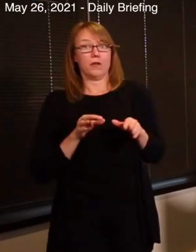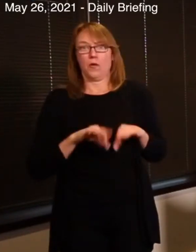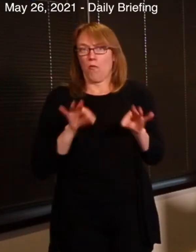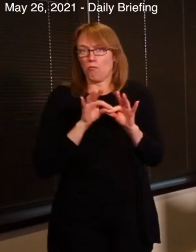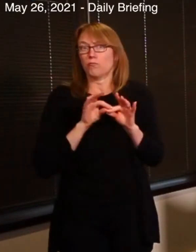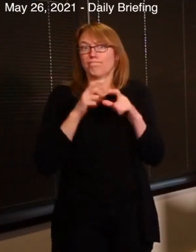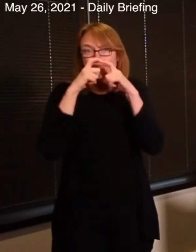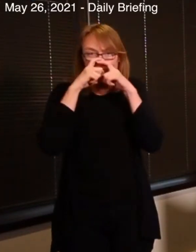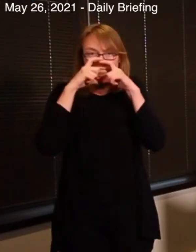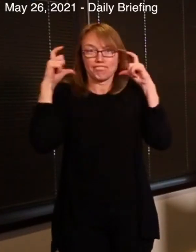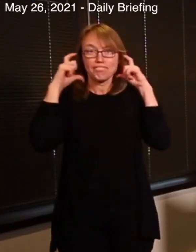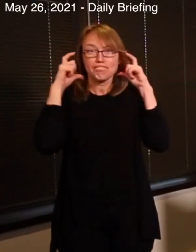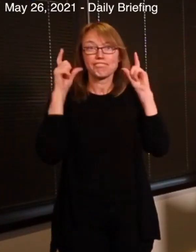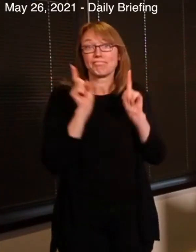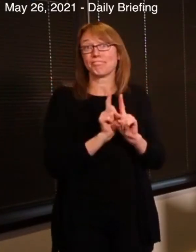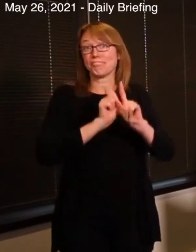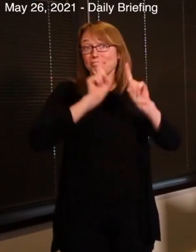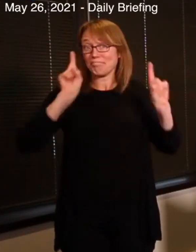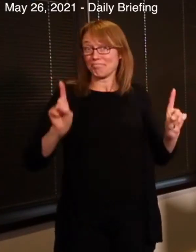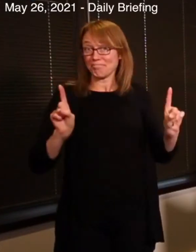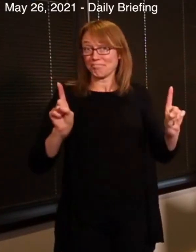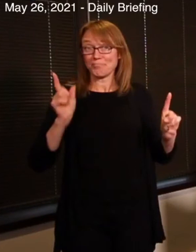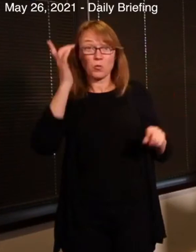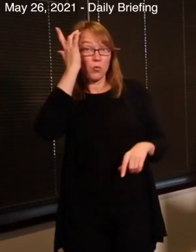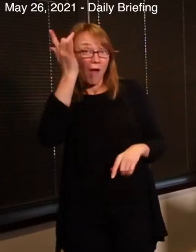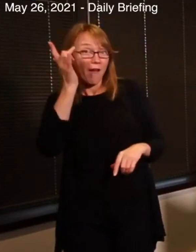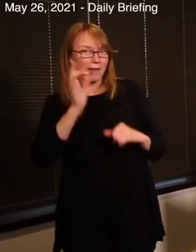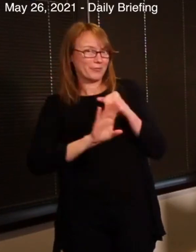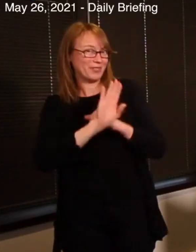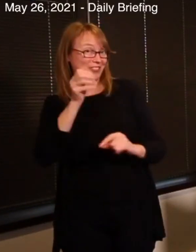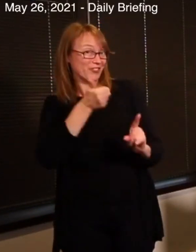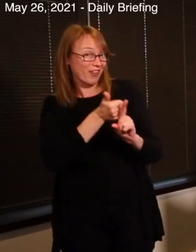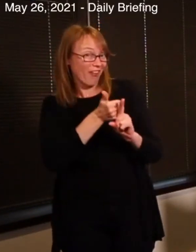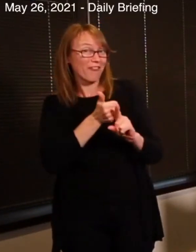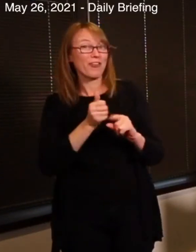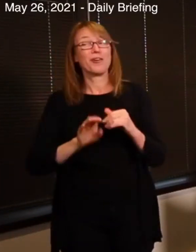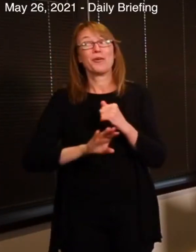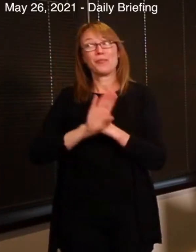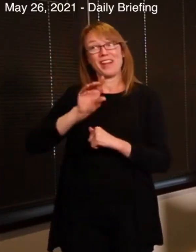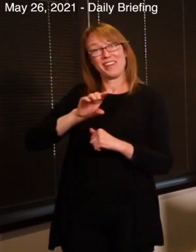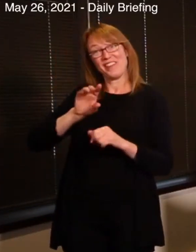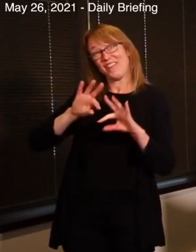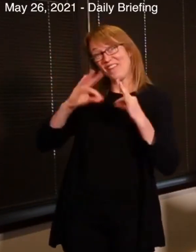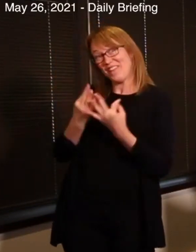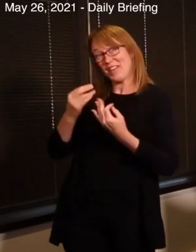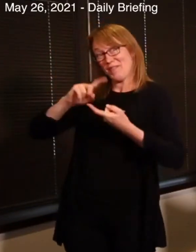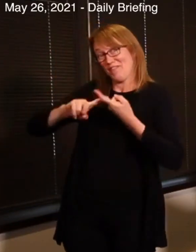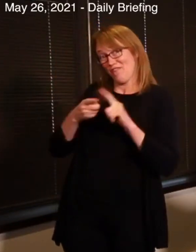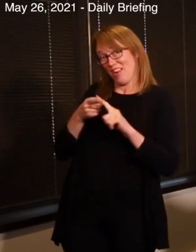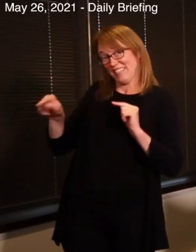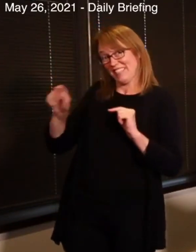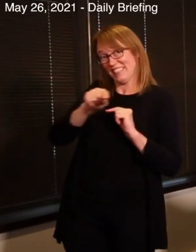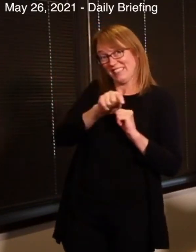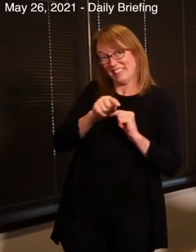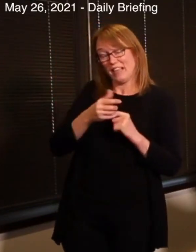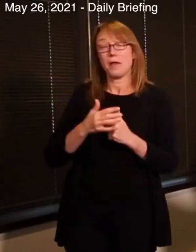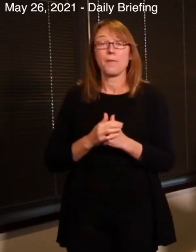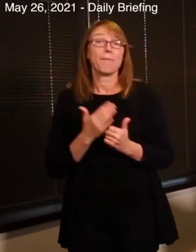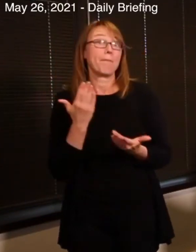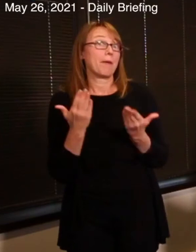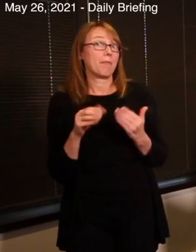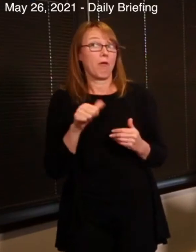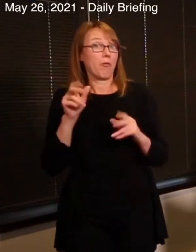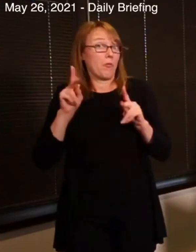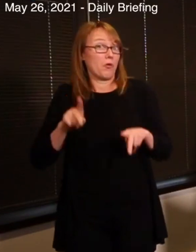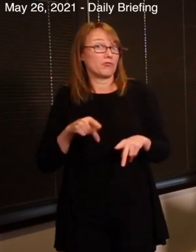a mask and social distancing to protect yourself and your family and your friends and those around you, especially if you have somebody in your life